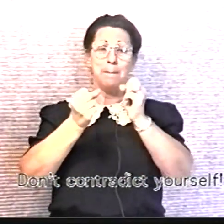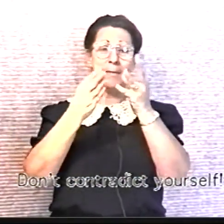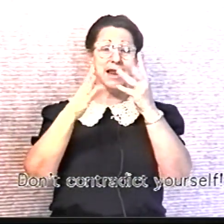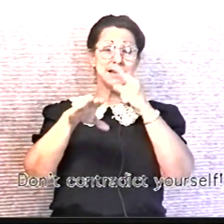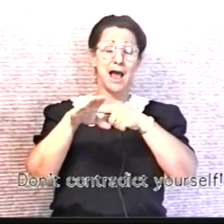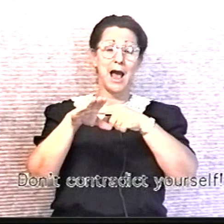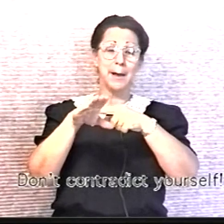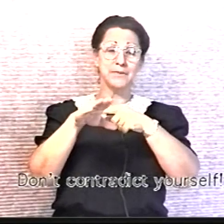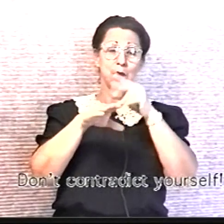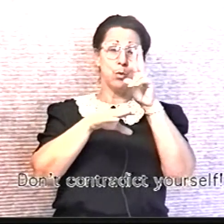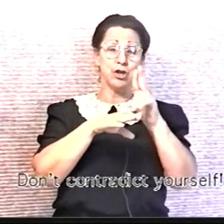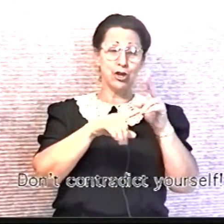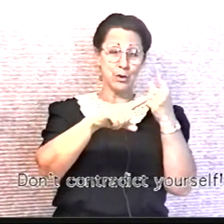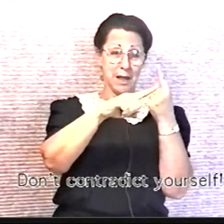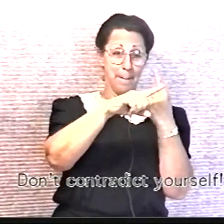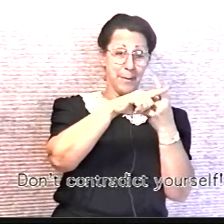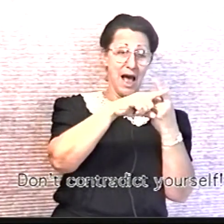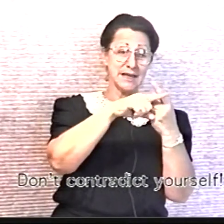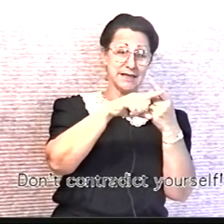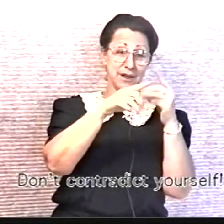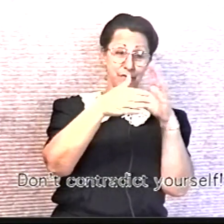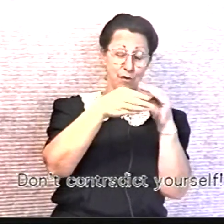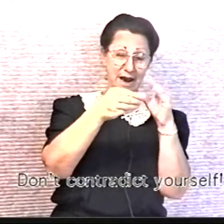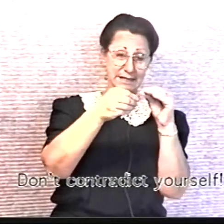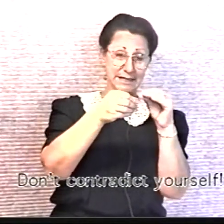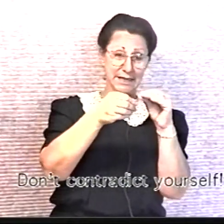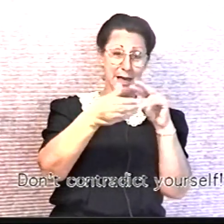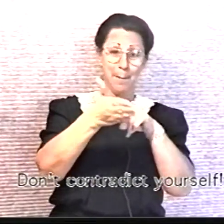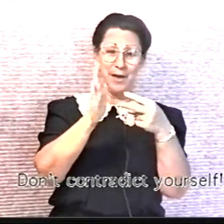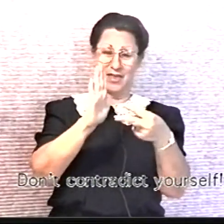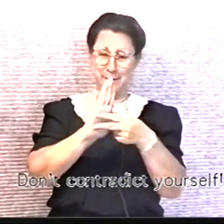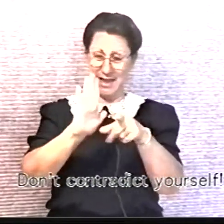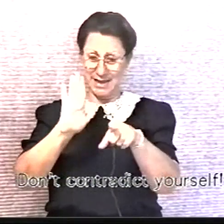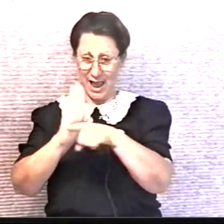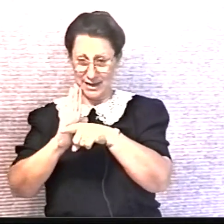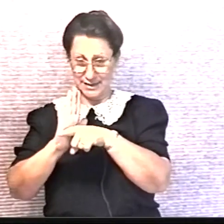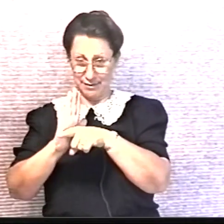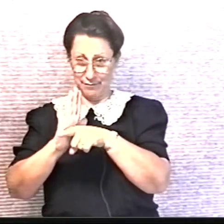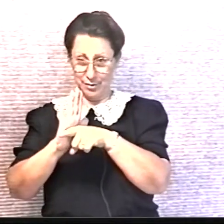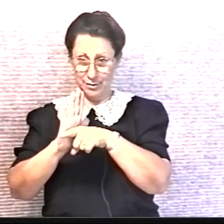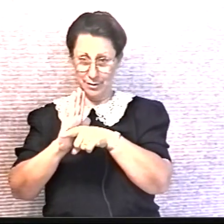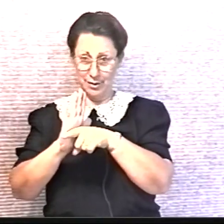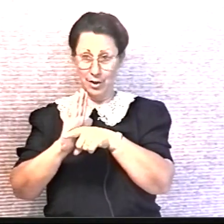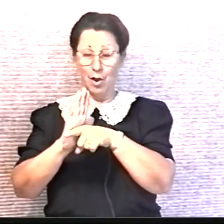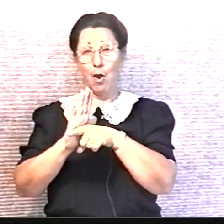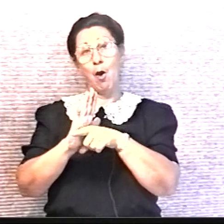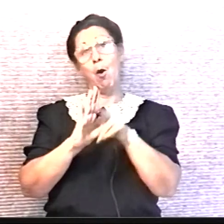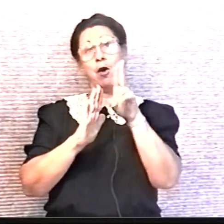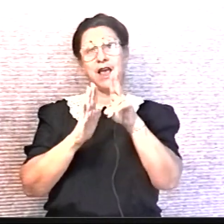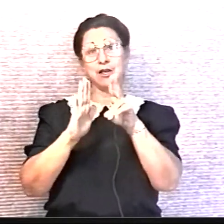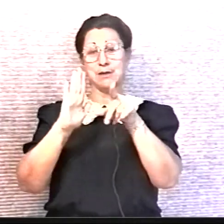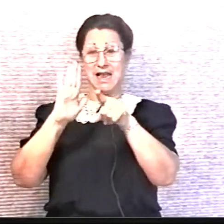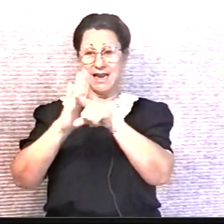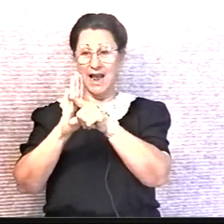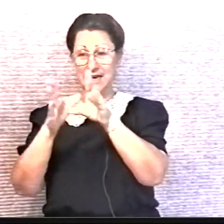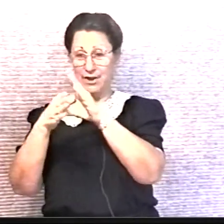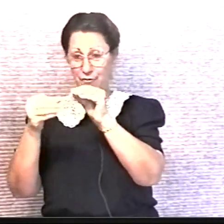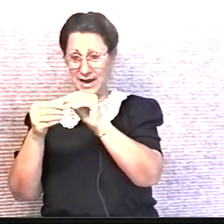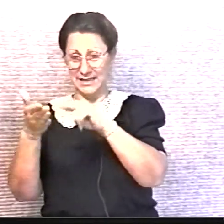many times will use positive phrases, but they mean negative. Or they use negative phrases that